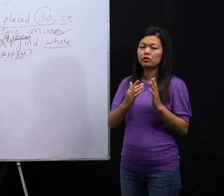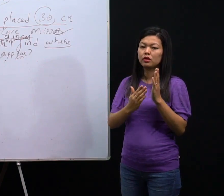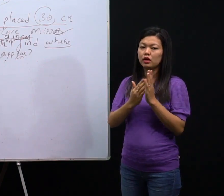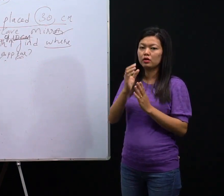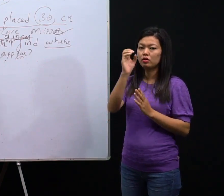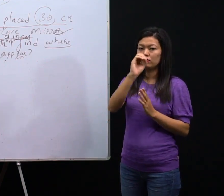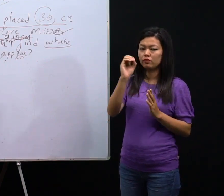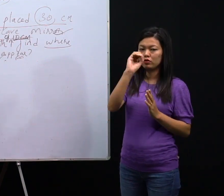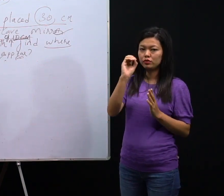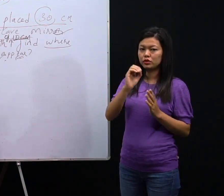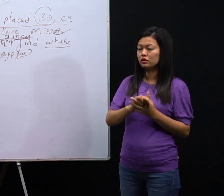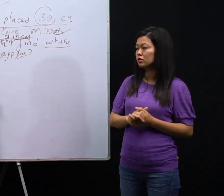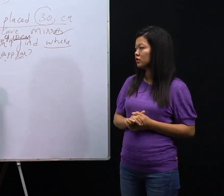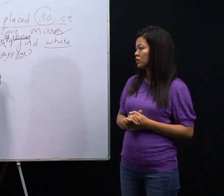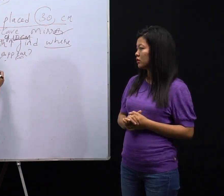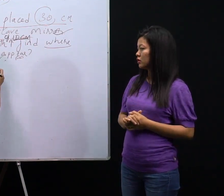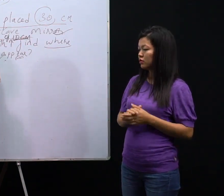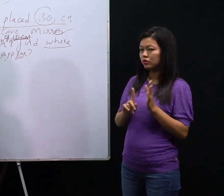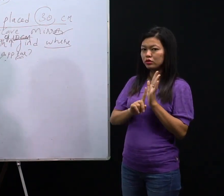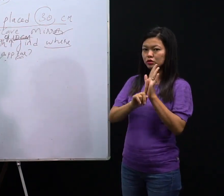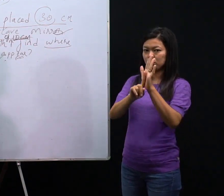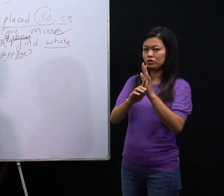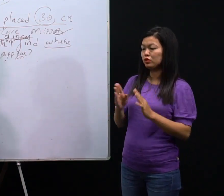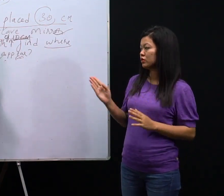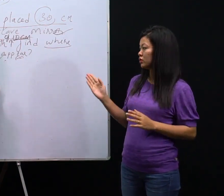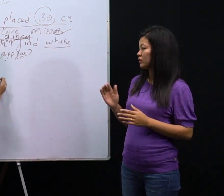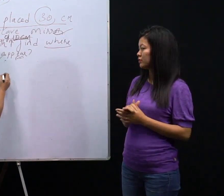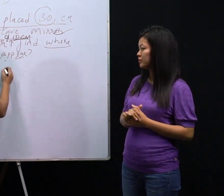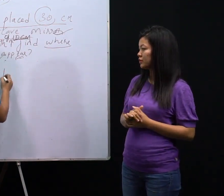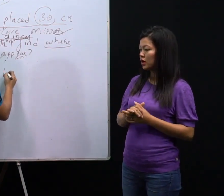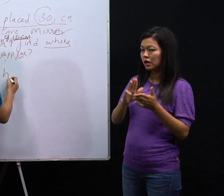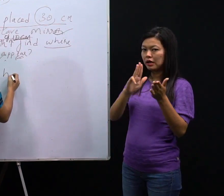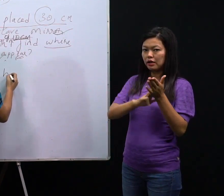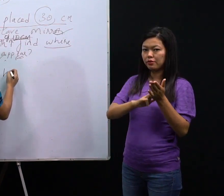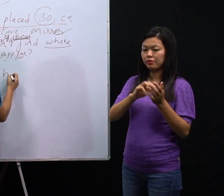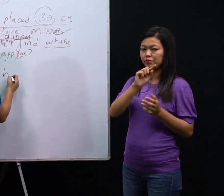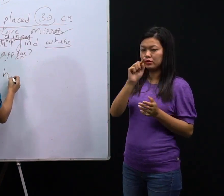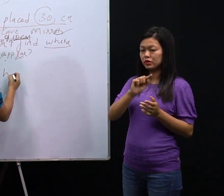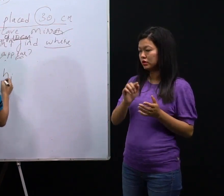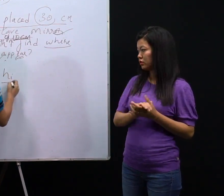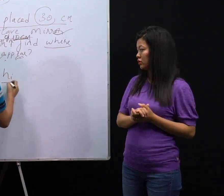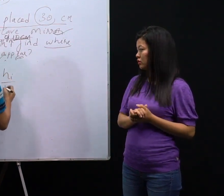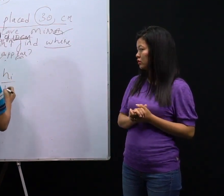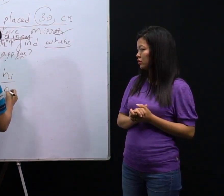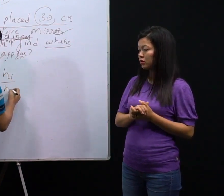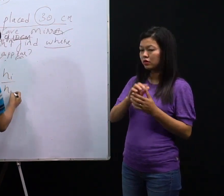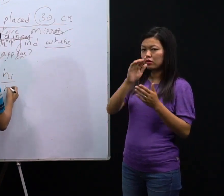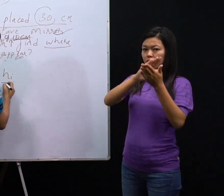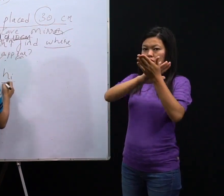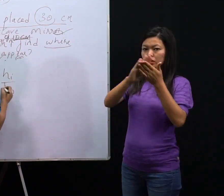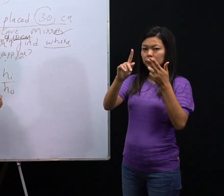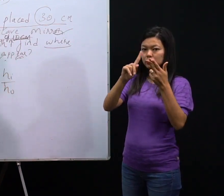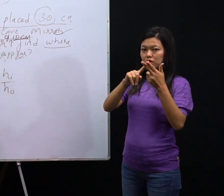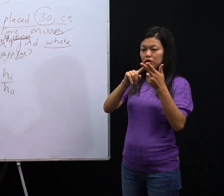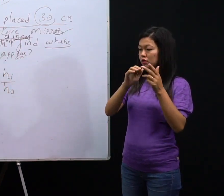by height of the object. So we can just write this one. Magnification is height of image by height of